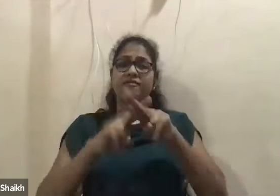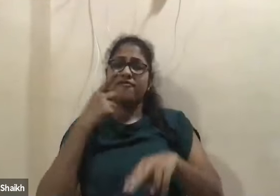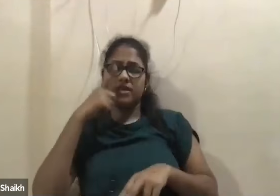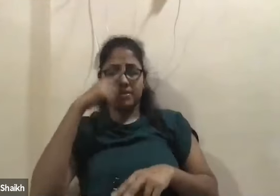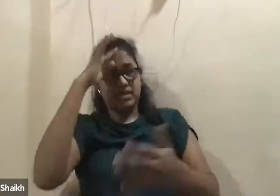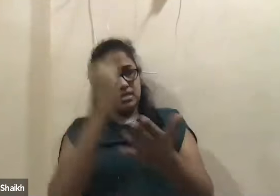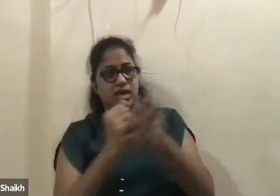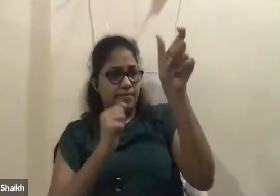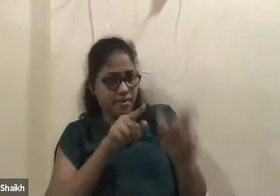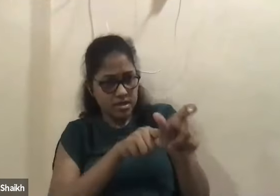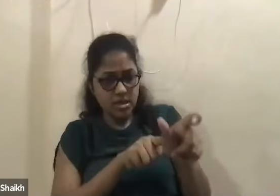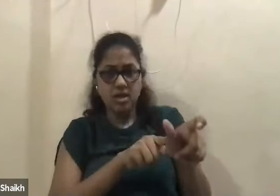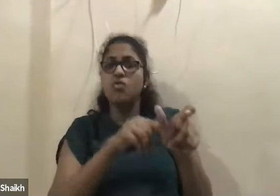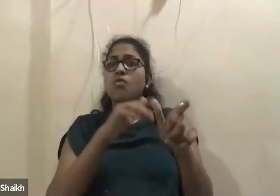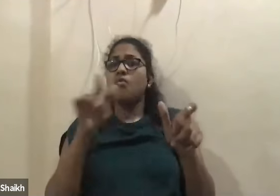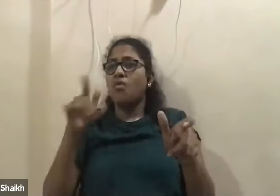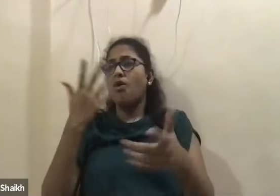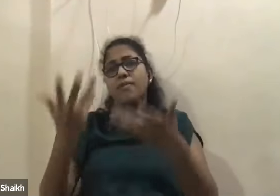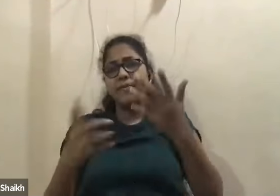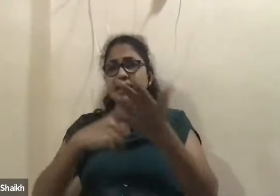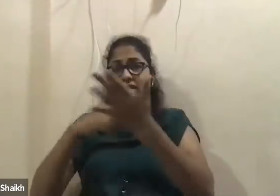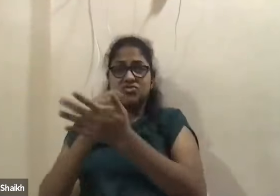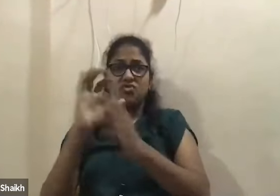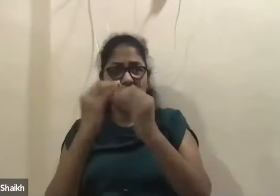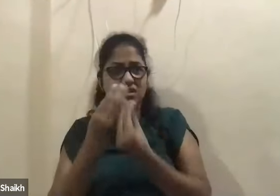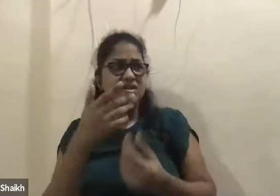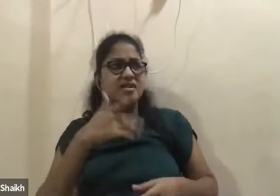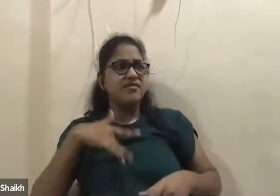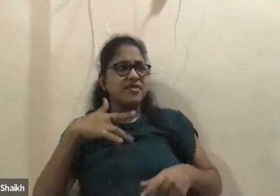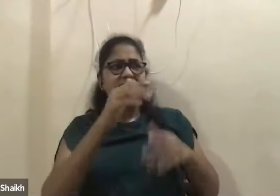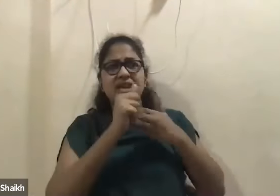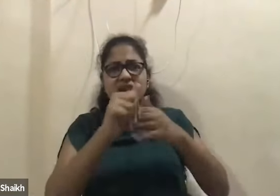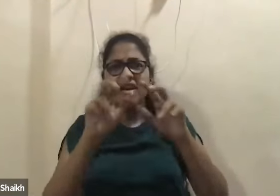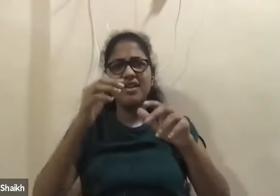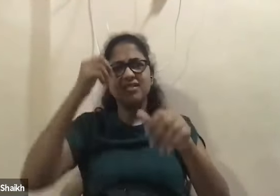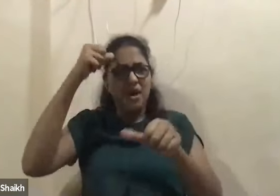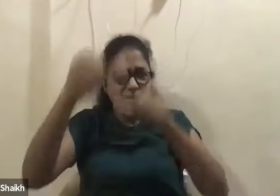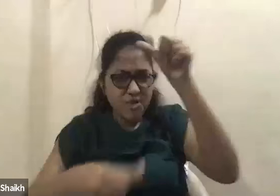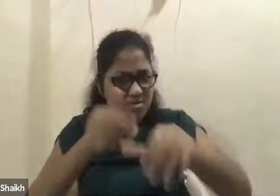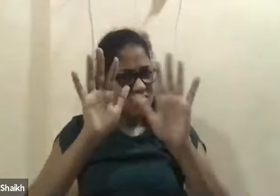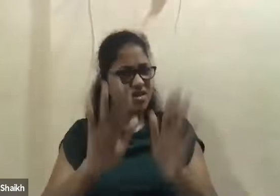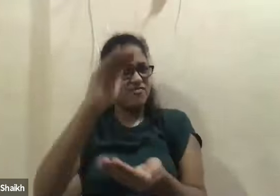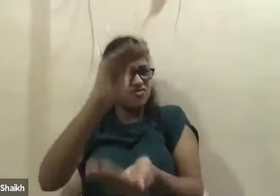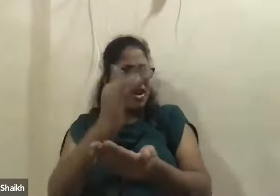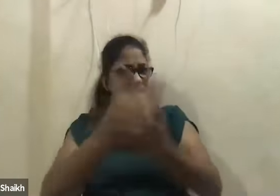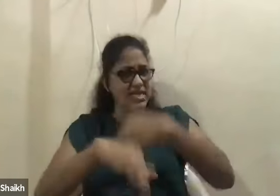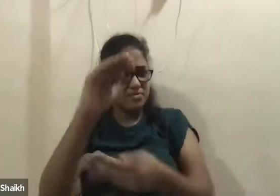registered organization finds that a guardian is abusing or neglecting a person with disability, misappropriating or neglecting the